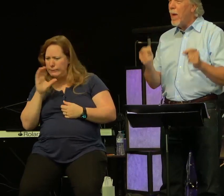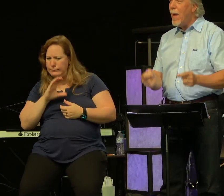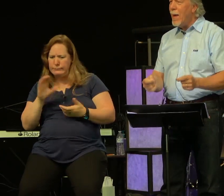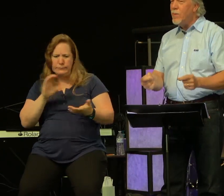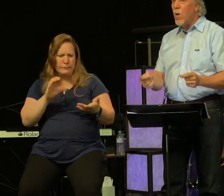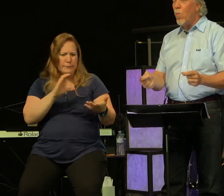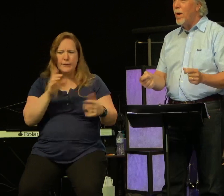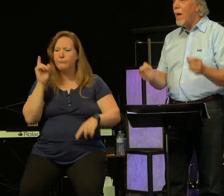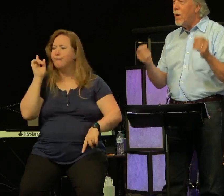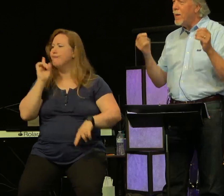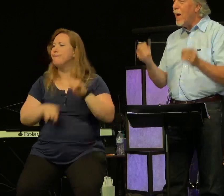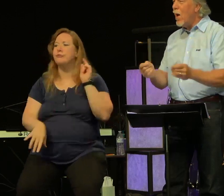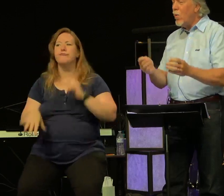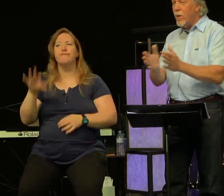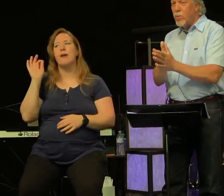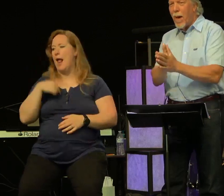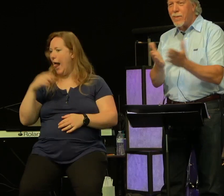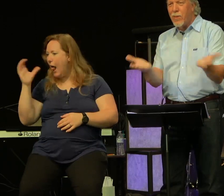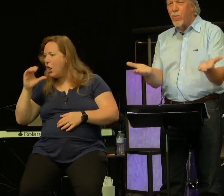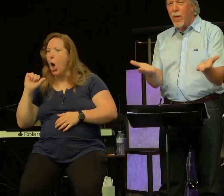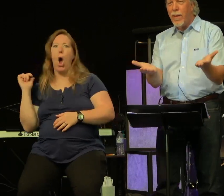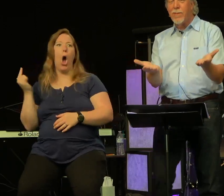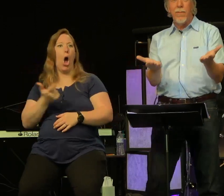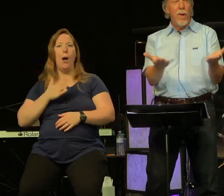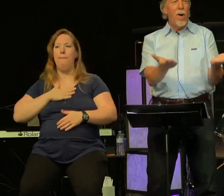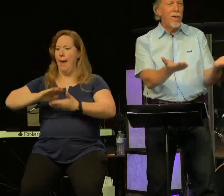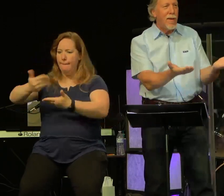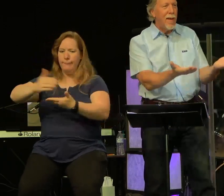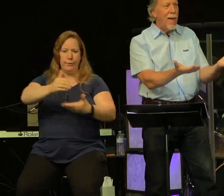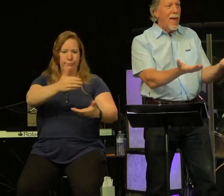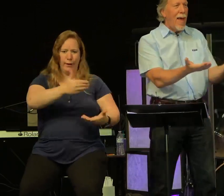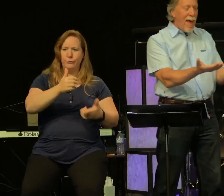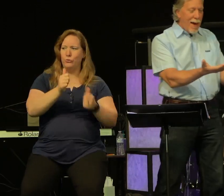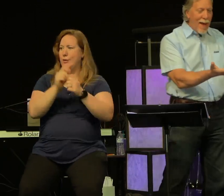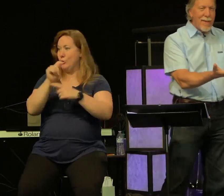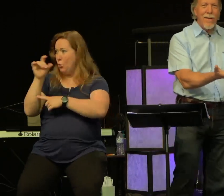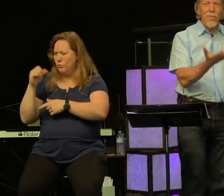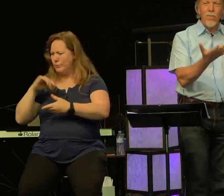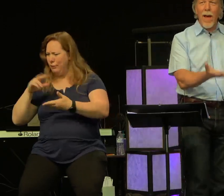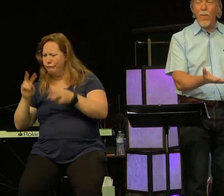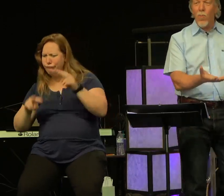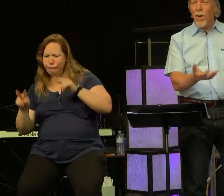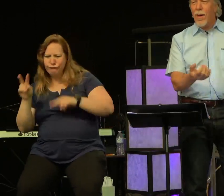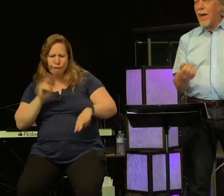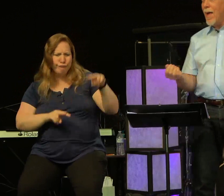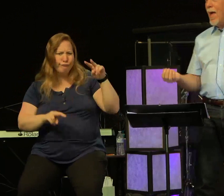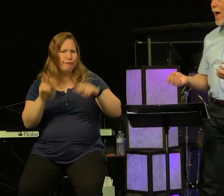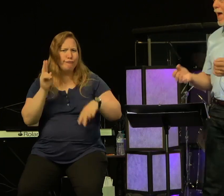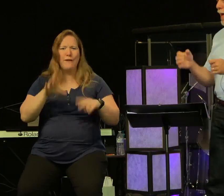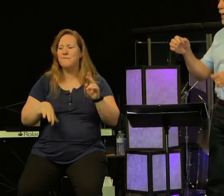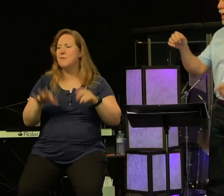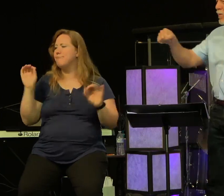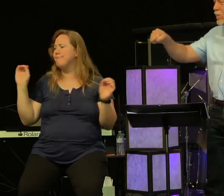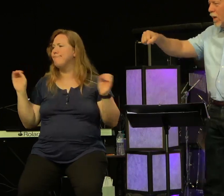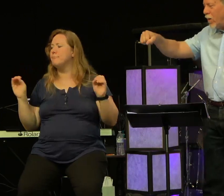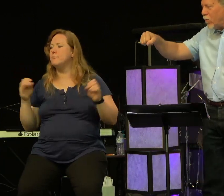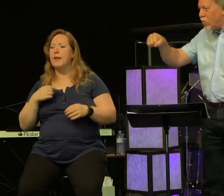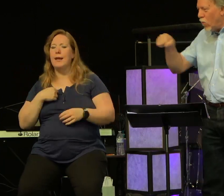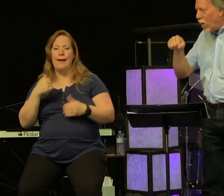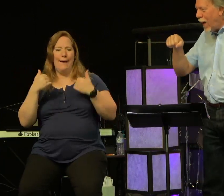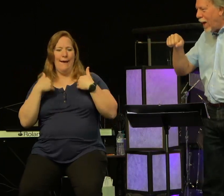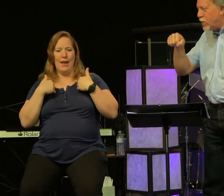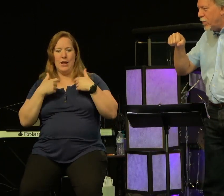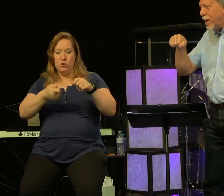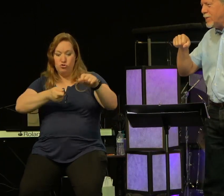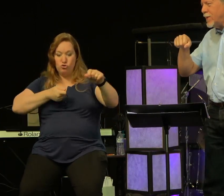to put my hands on one. I looked in all those boxes with the missing parts, and I couldn't find one. I had a little